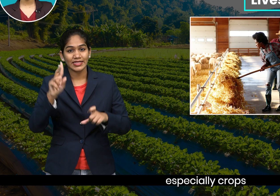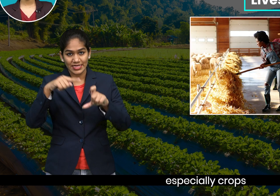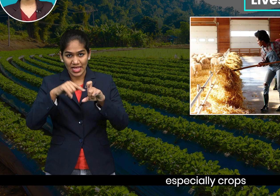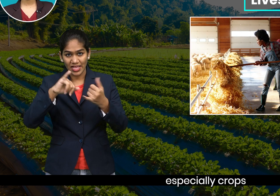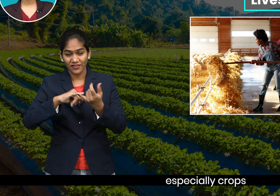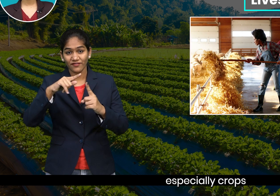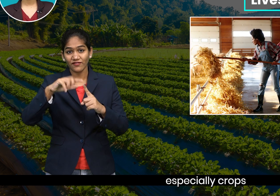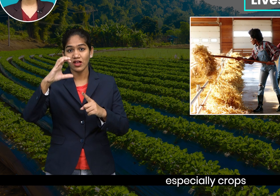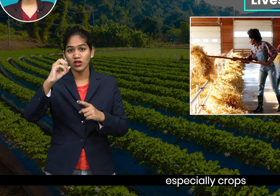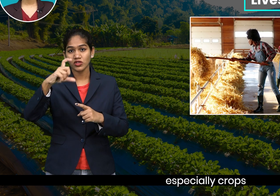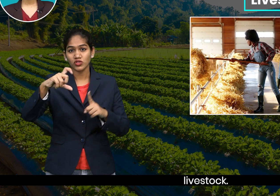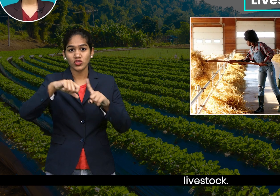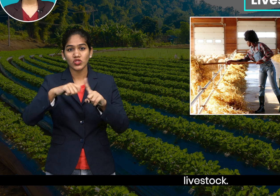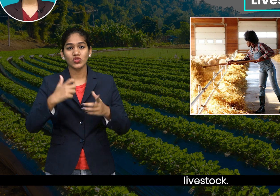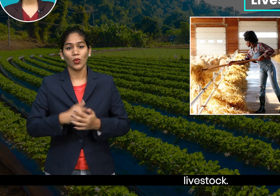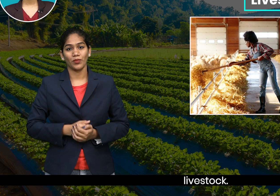Livestock,